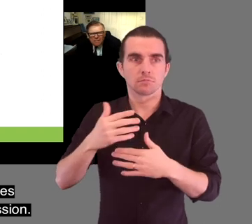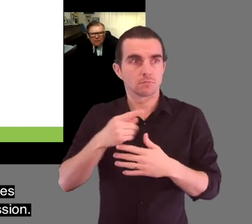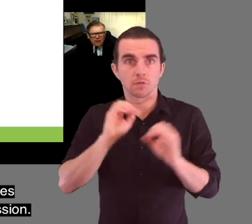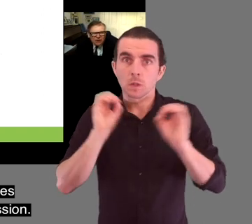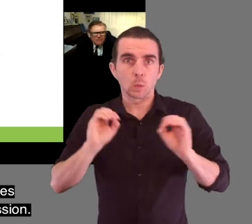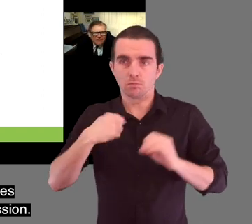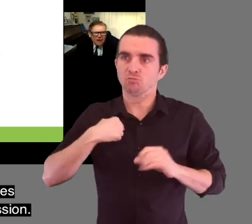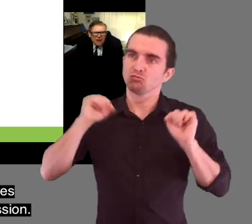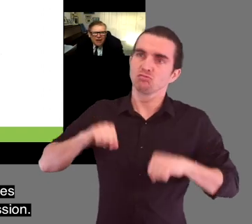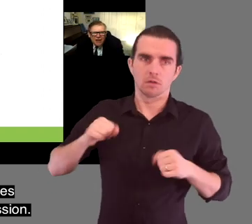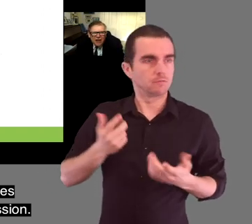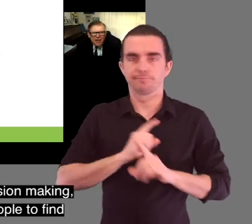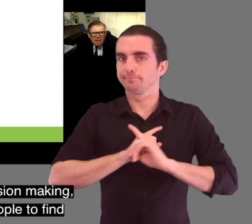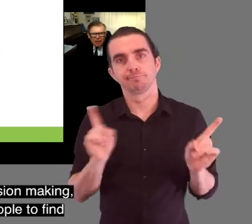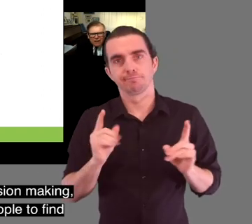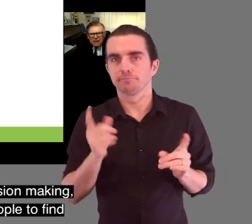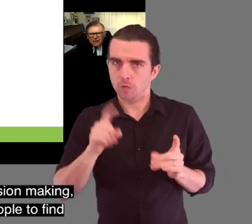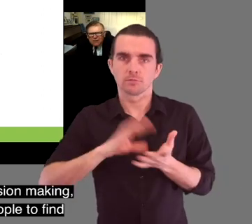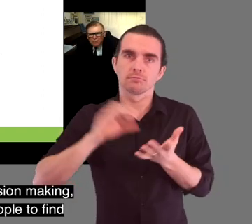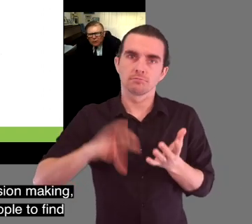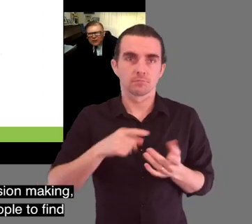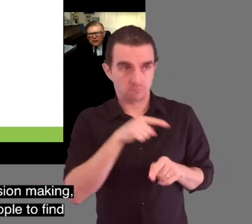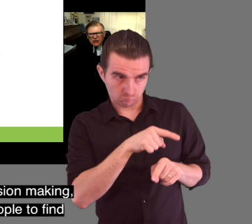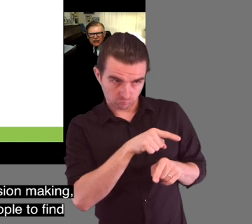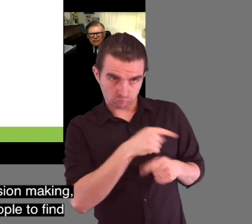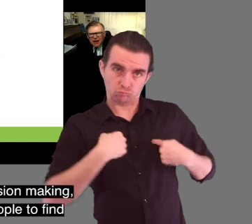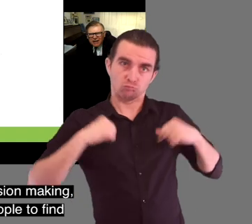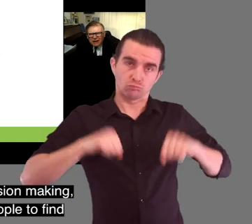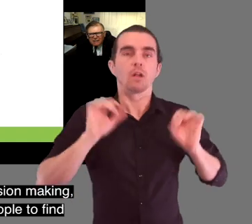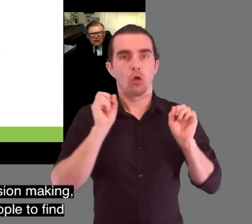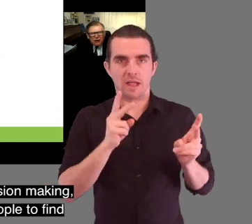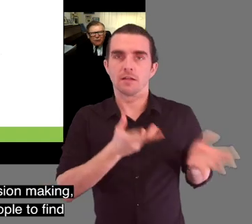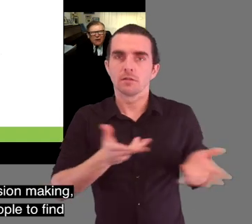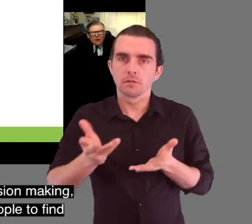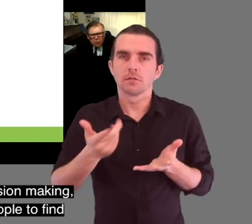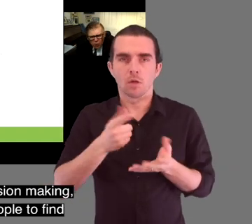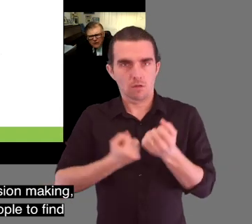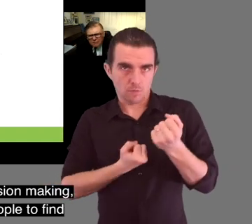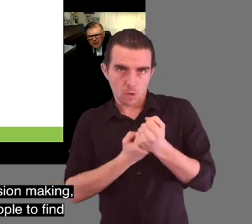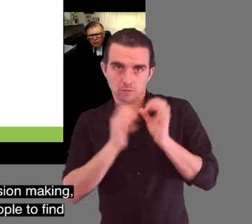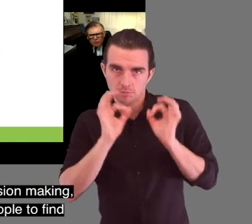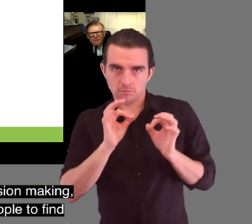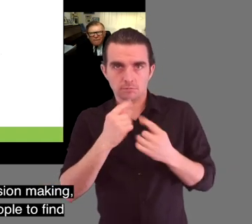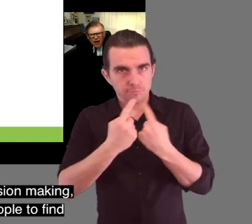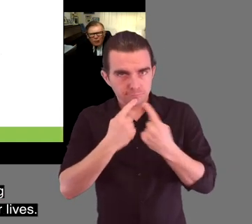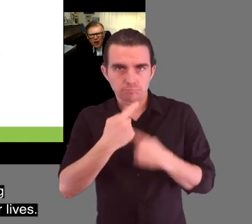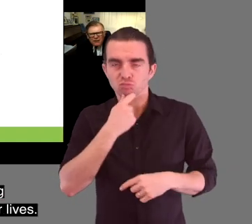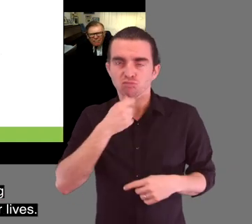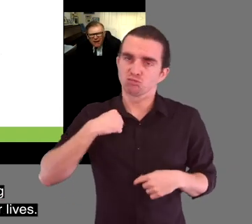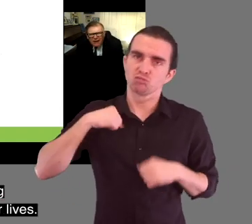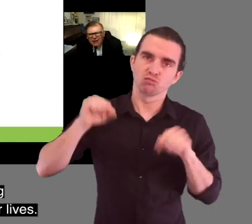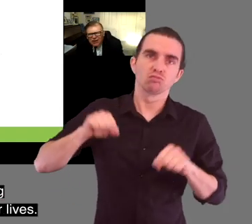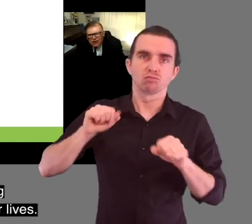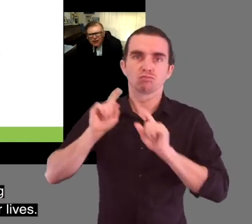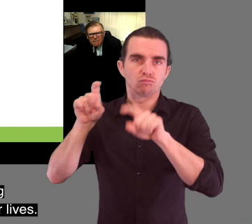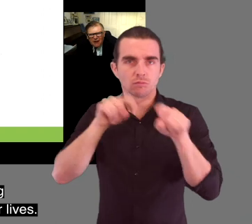their permission. Embraces a supported decision making. So we're supporting people to find ways of